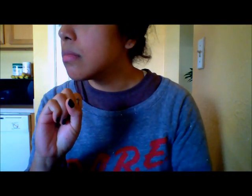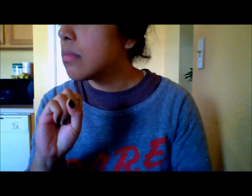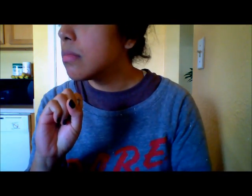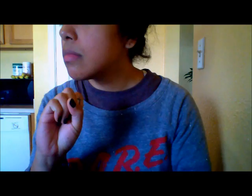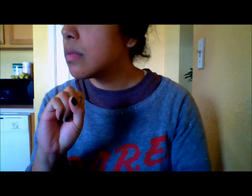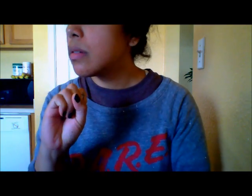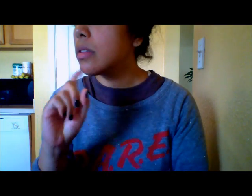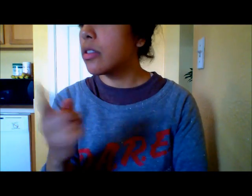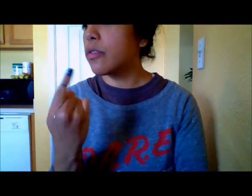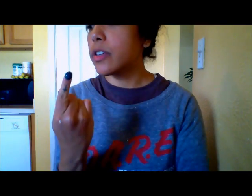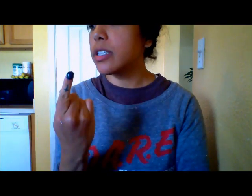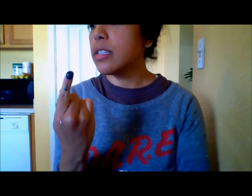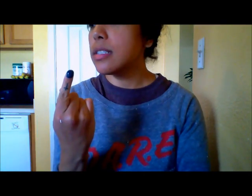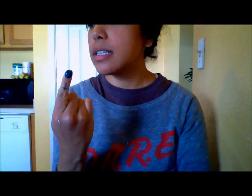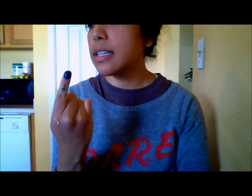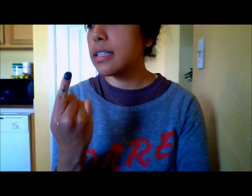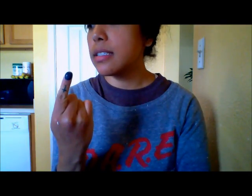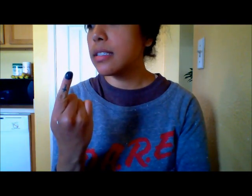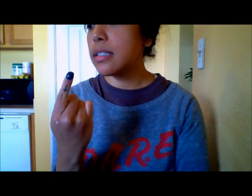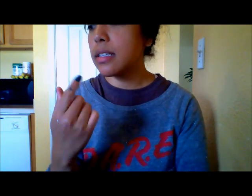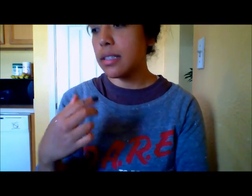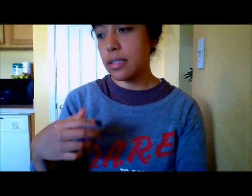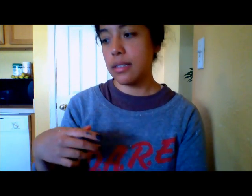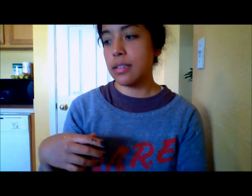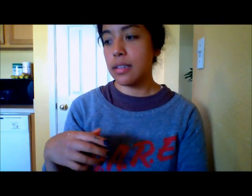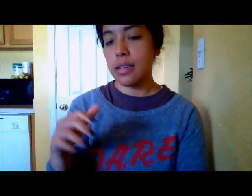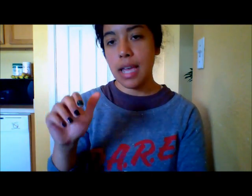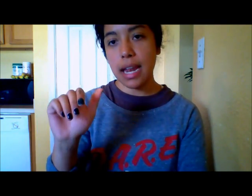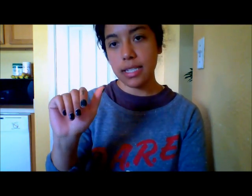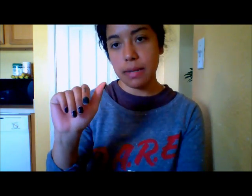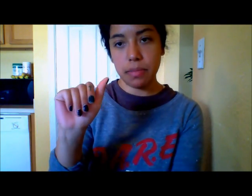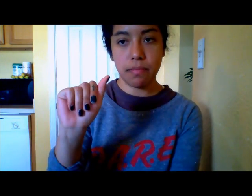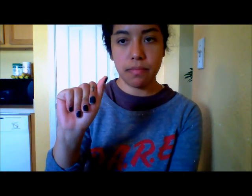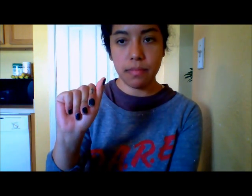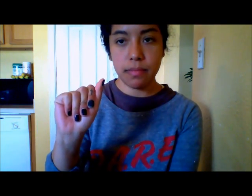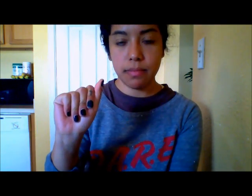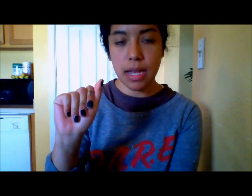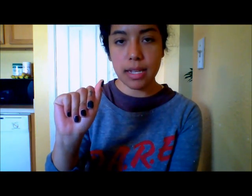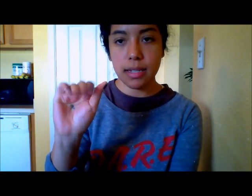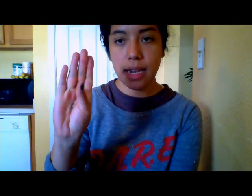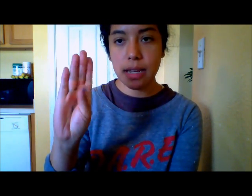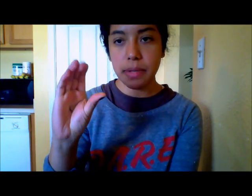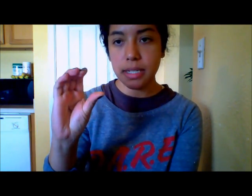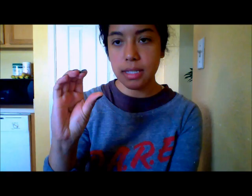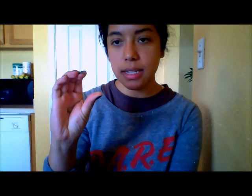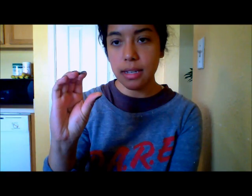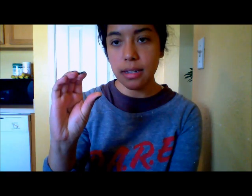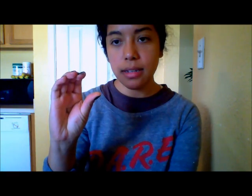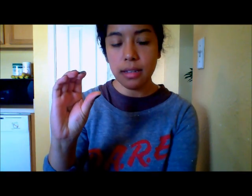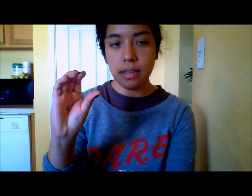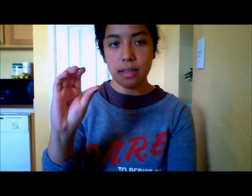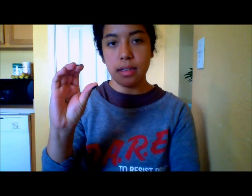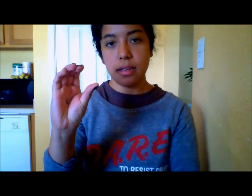Um, the first is handshake, as in A, B, C,